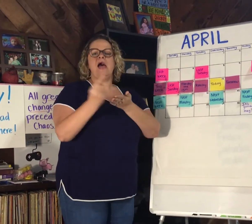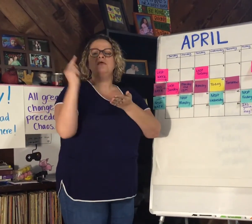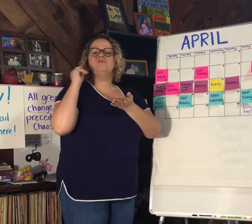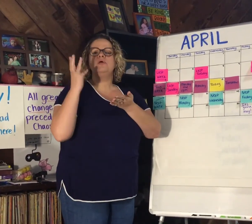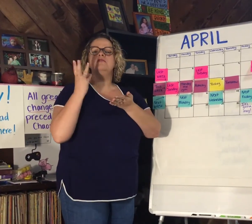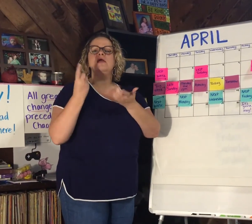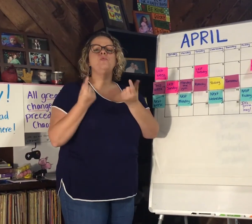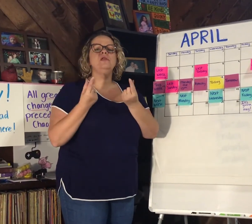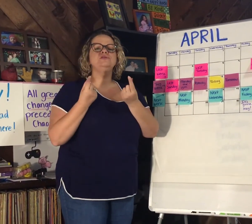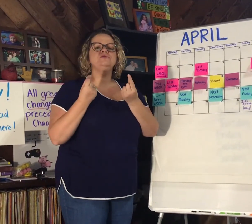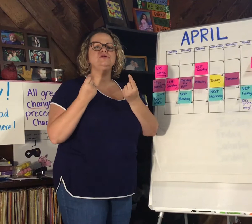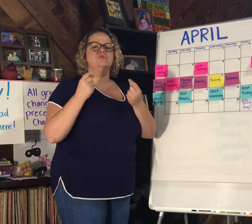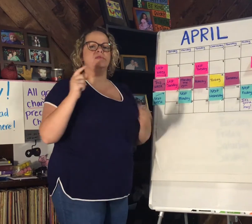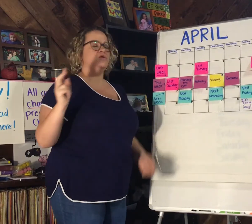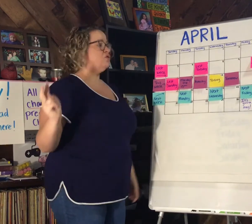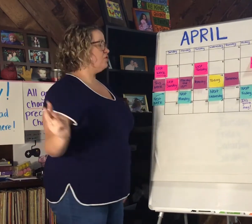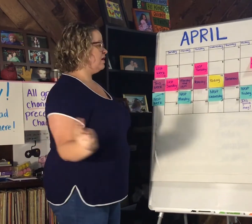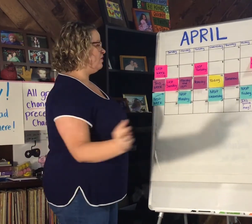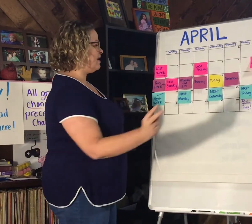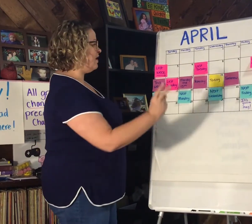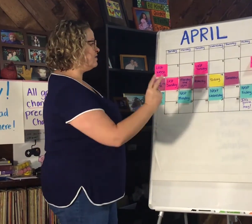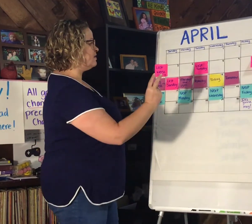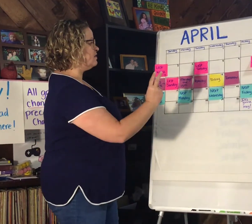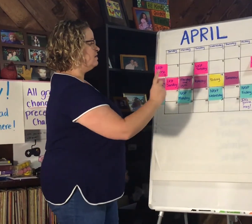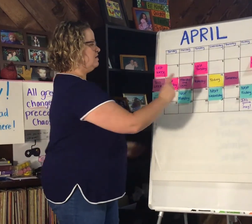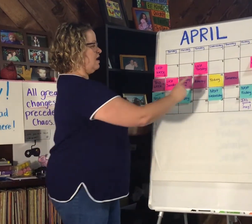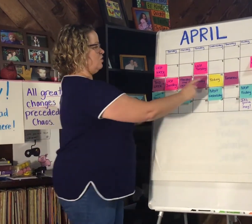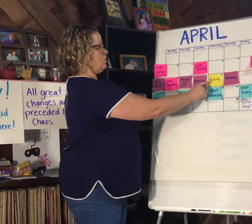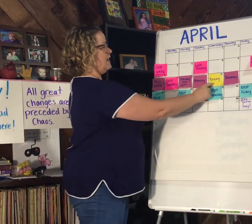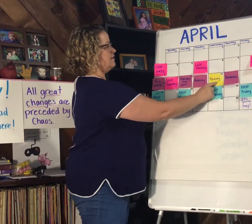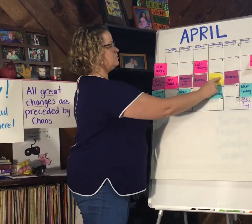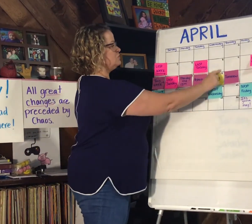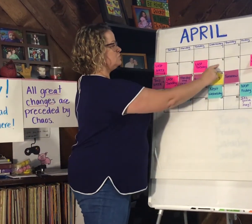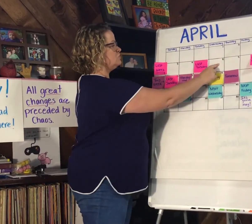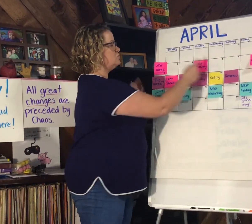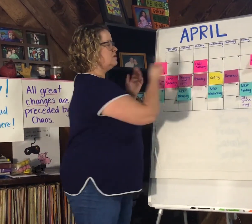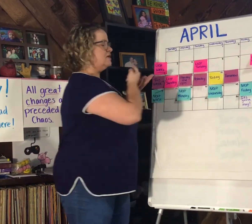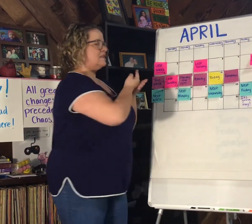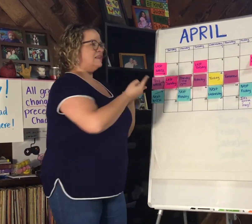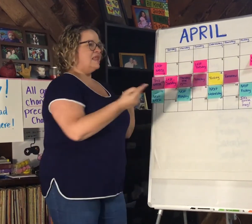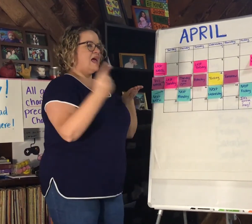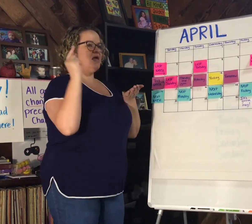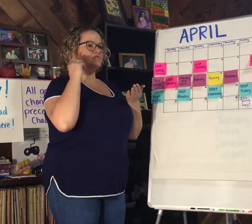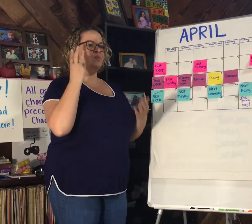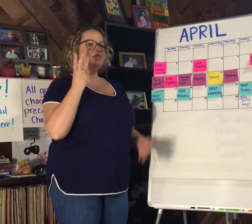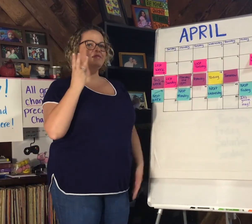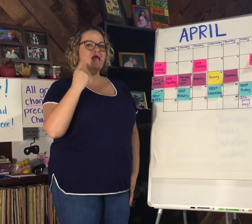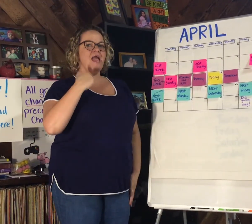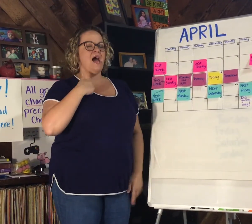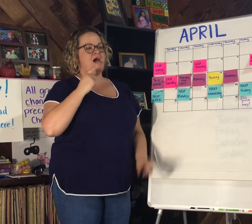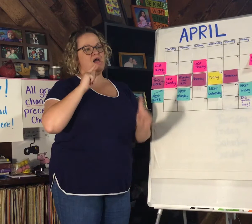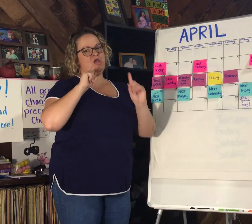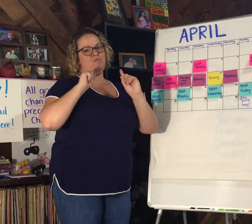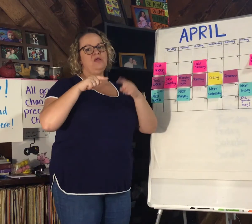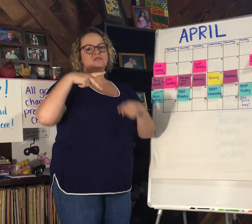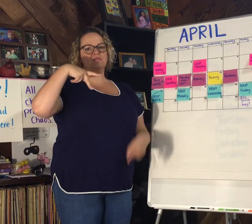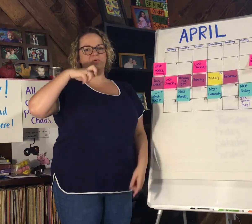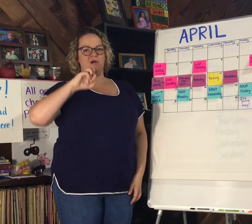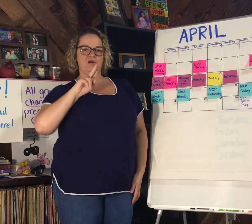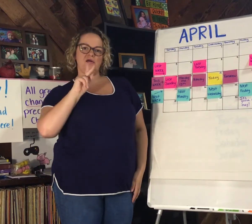last Wednesday, what did you do? And then you look at your calendar and you're like, last Wednesday, I went to the park,